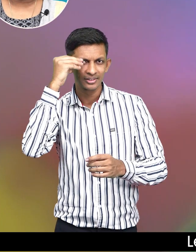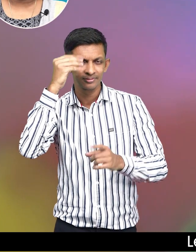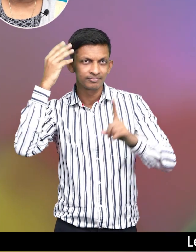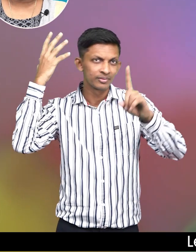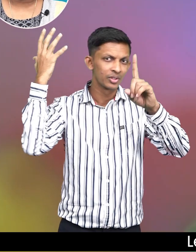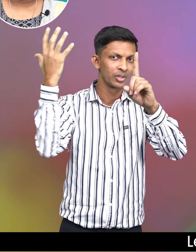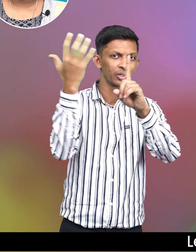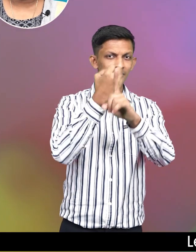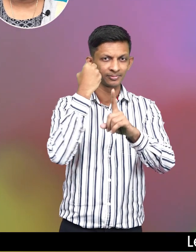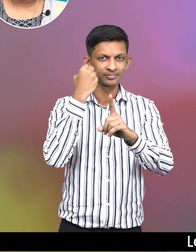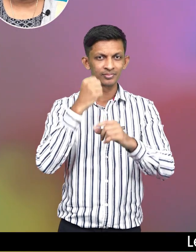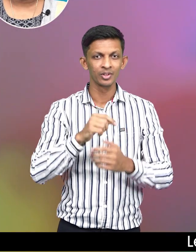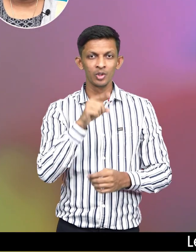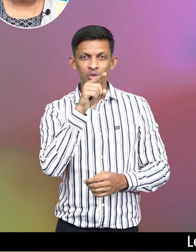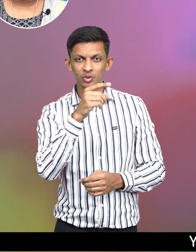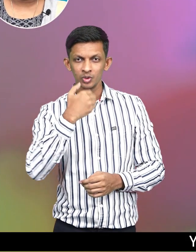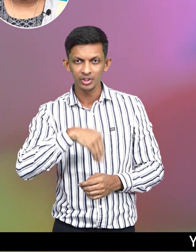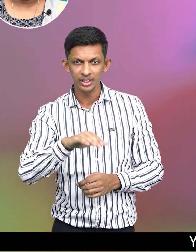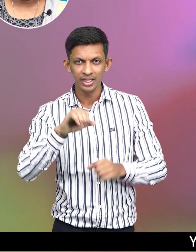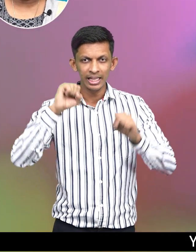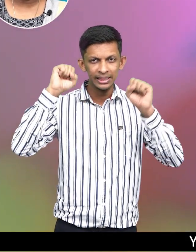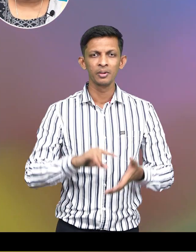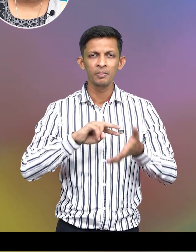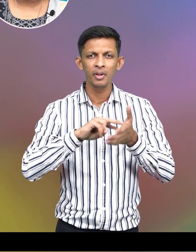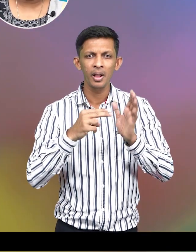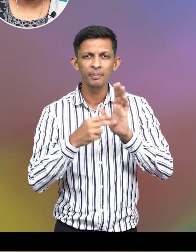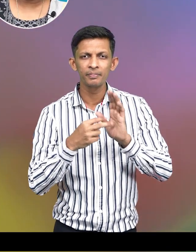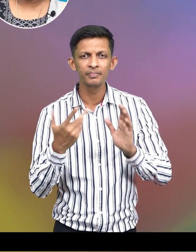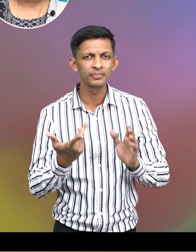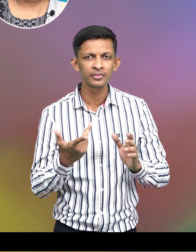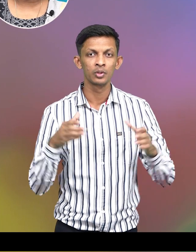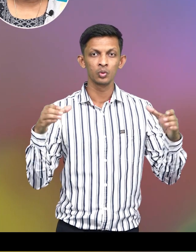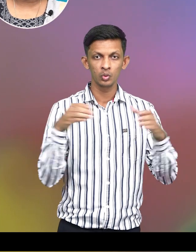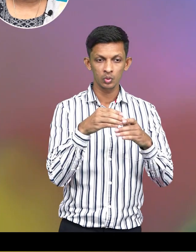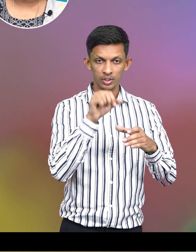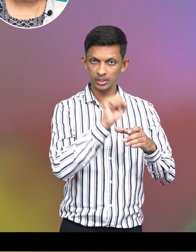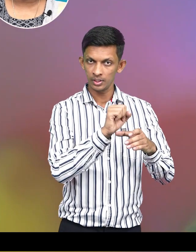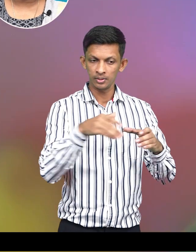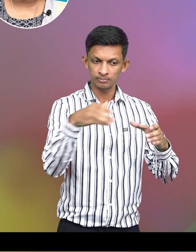Learning outcomes. You will be able to define migration,